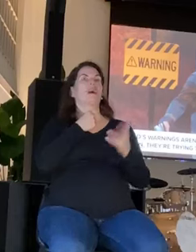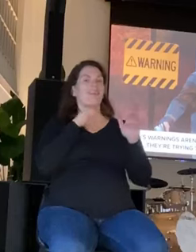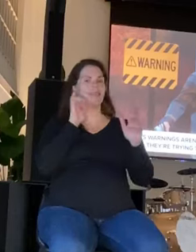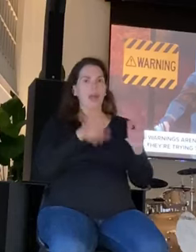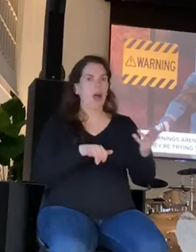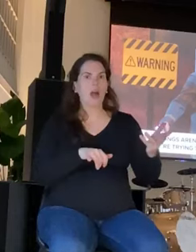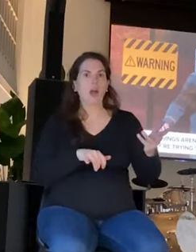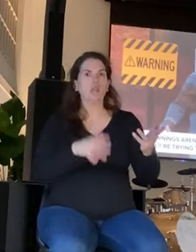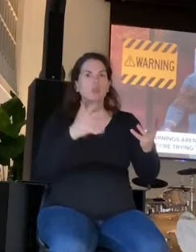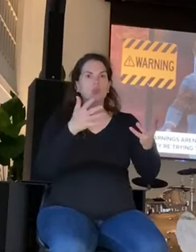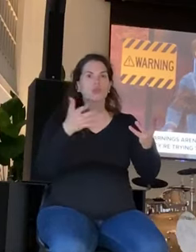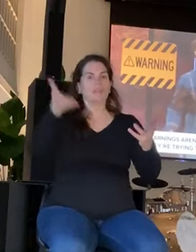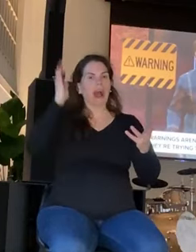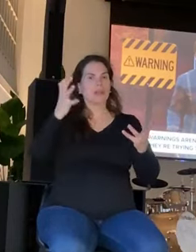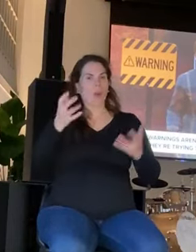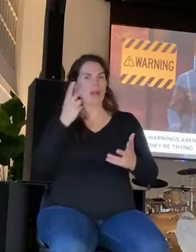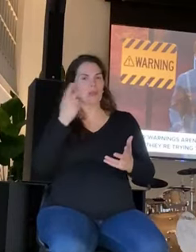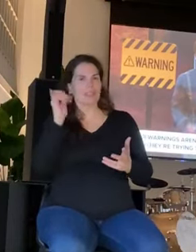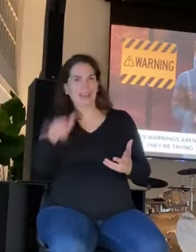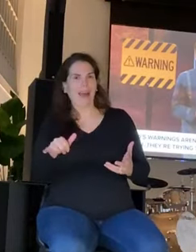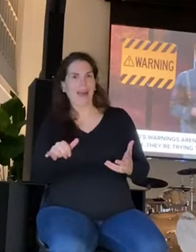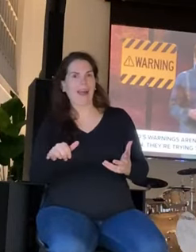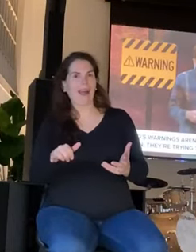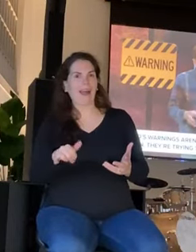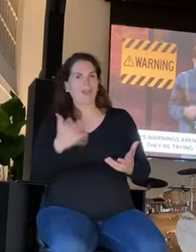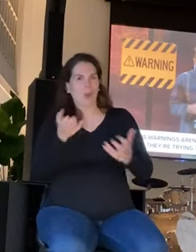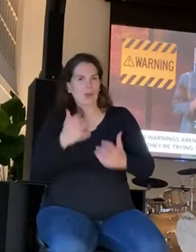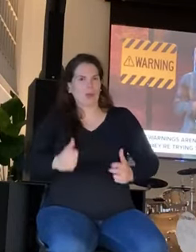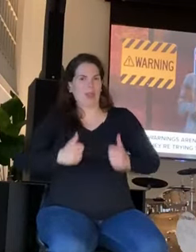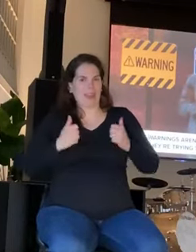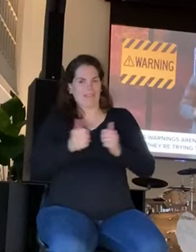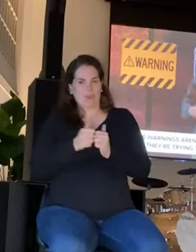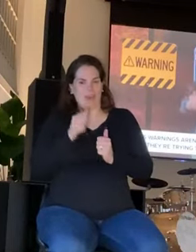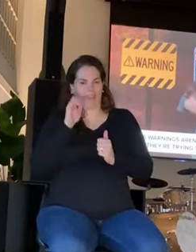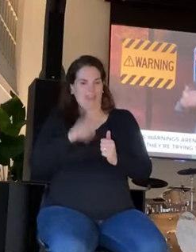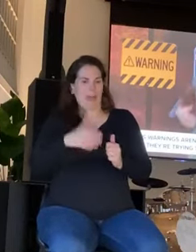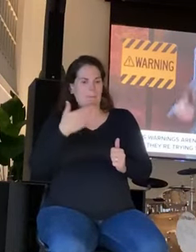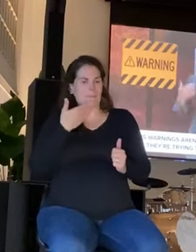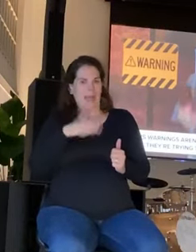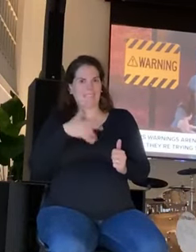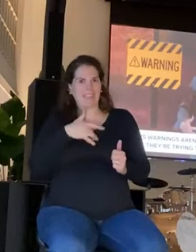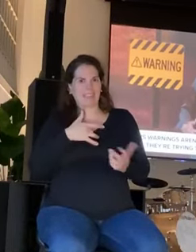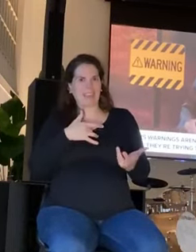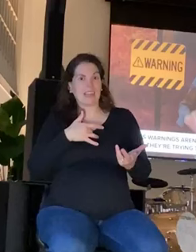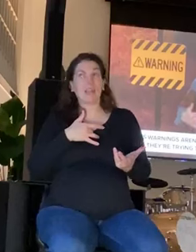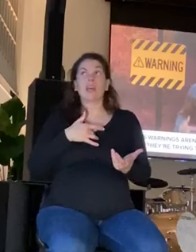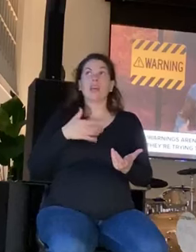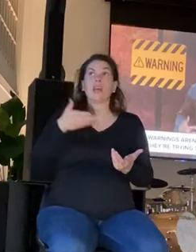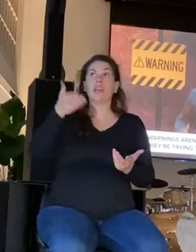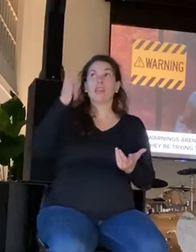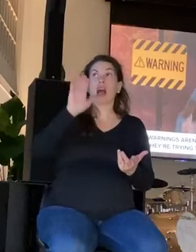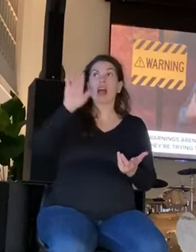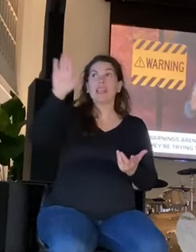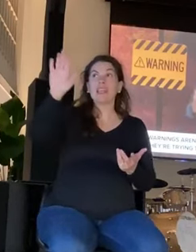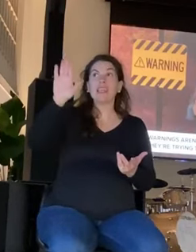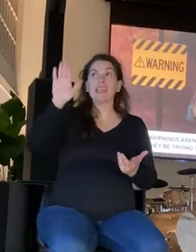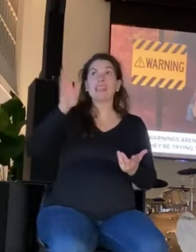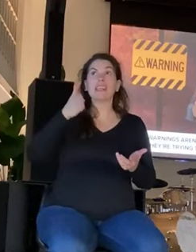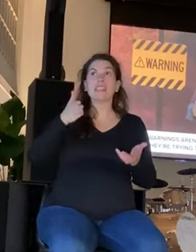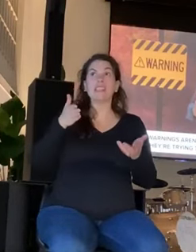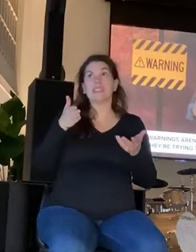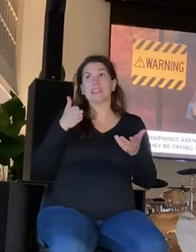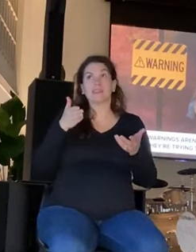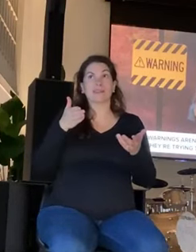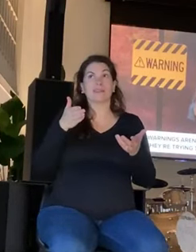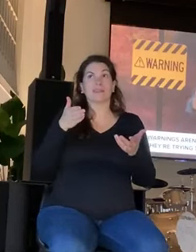are trying to keep you so you don't live with regrets. Because too many people are living, His ways don't hinder us. His ways actually help